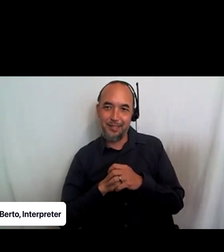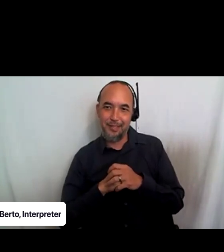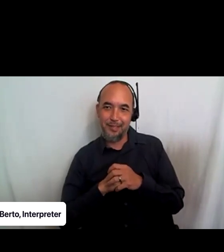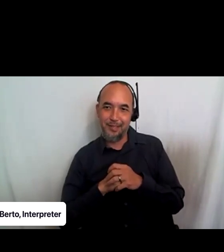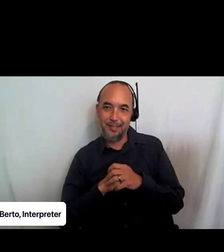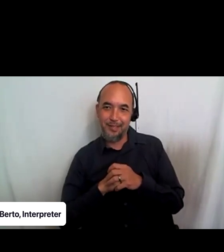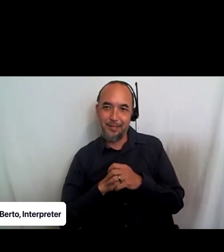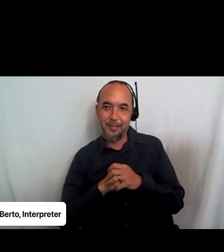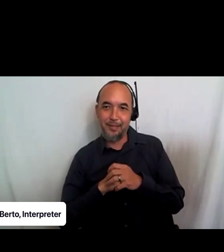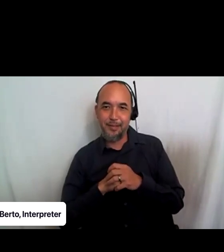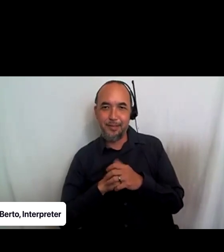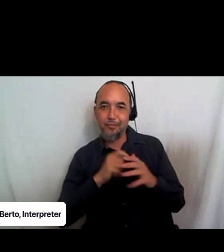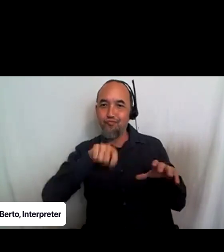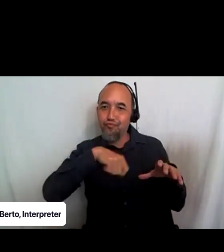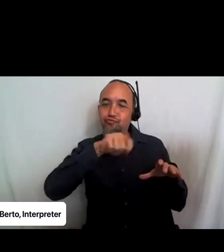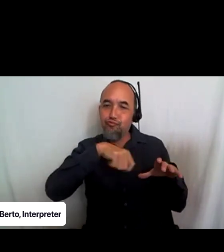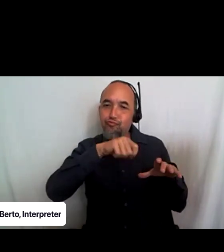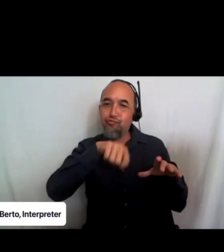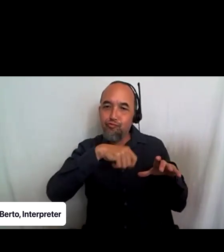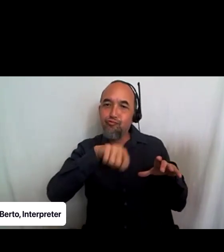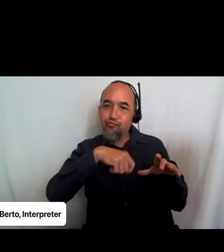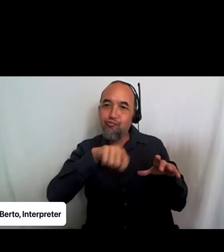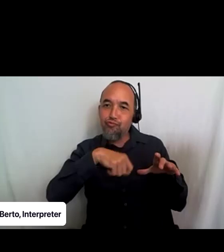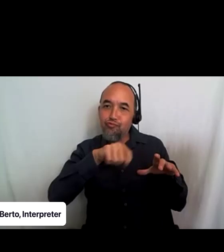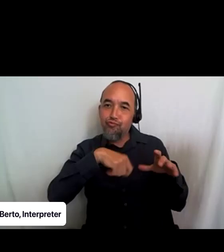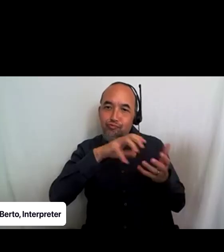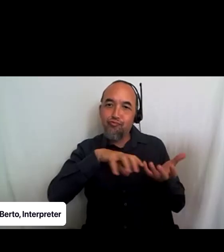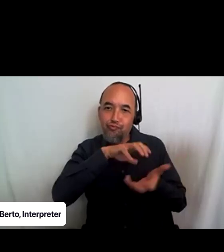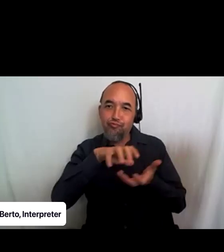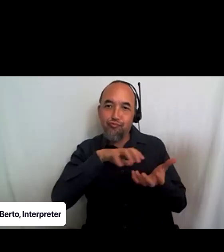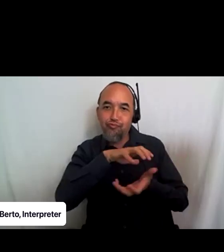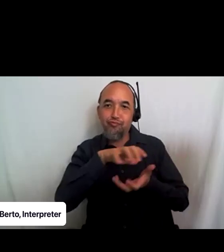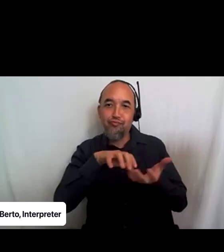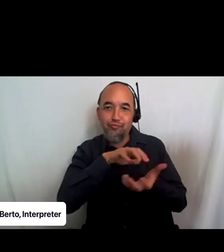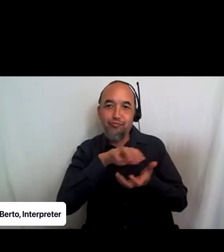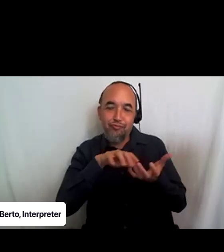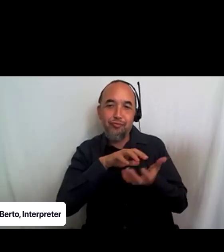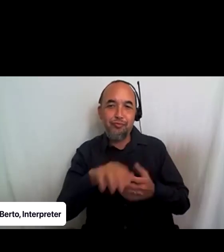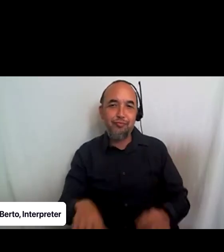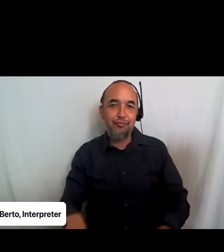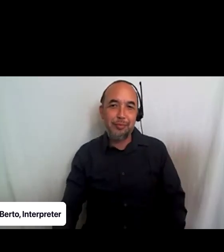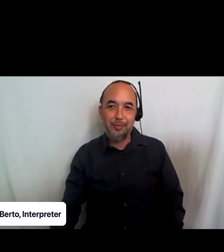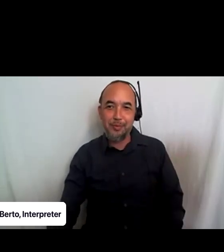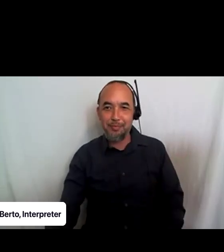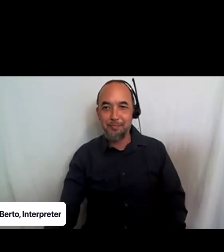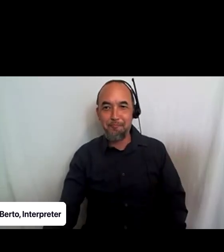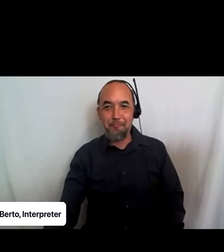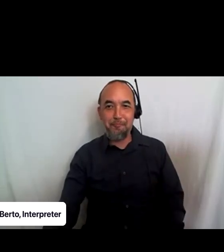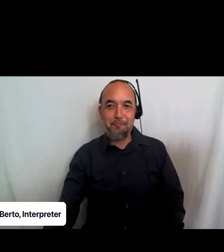Mix it in, mix it in. Look at that nice smooth texture. All together